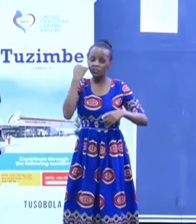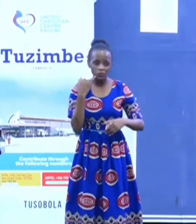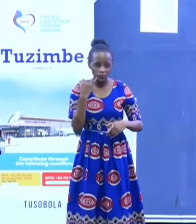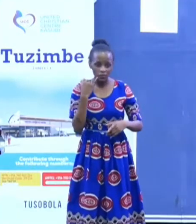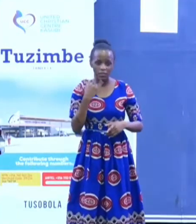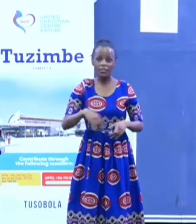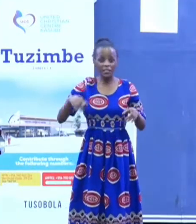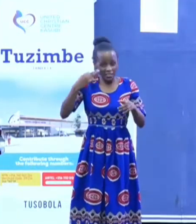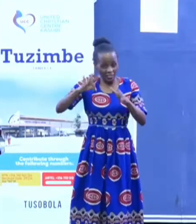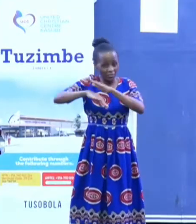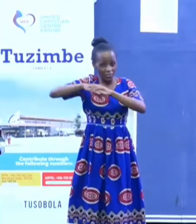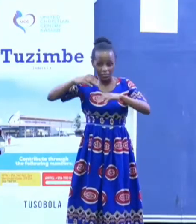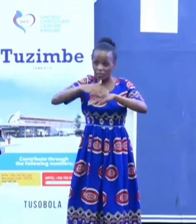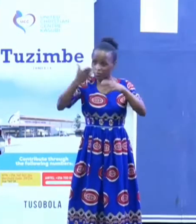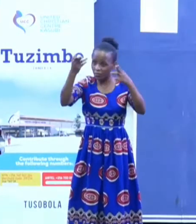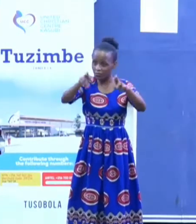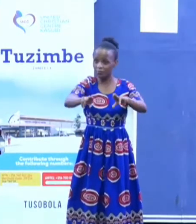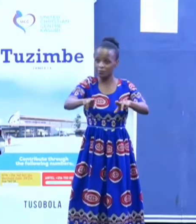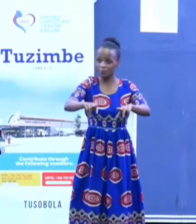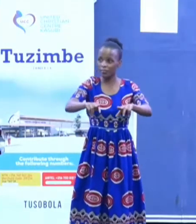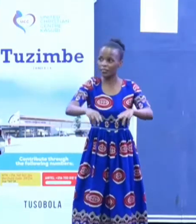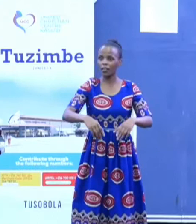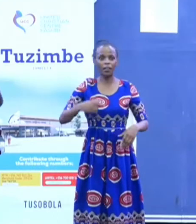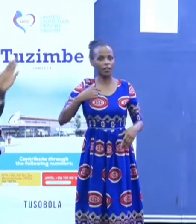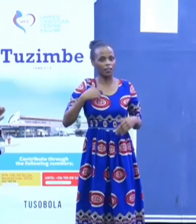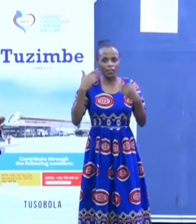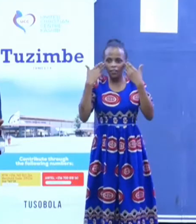victory. And if it didn't happen,